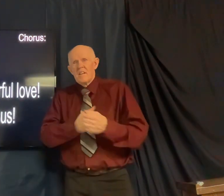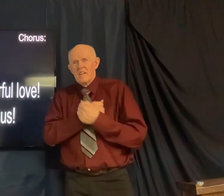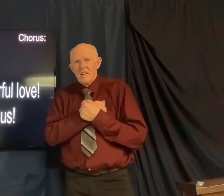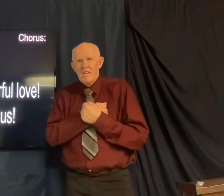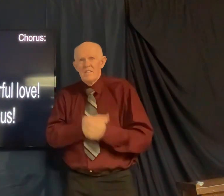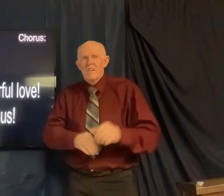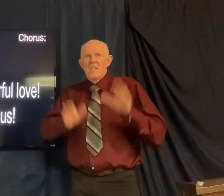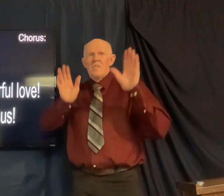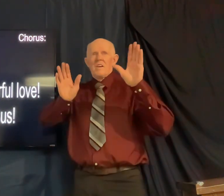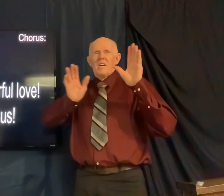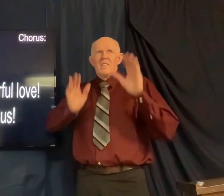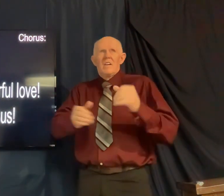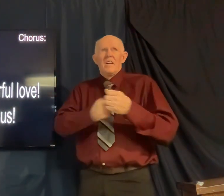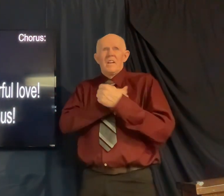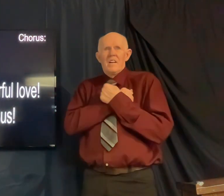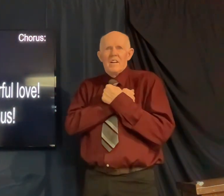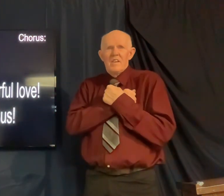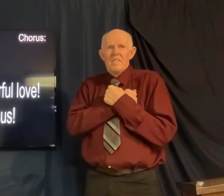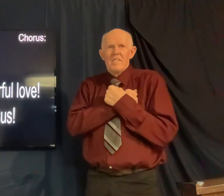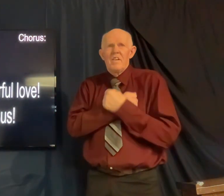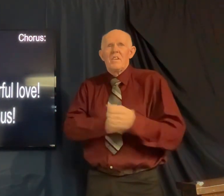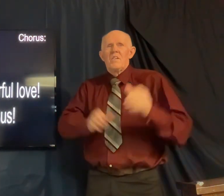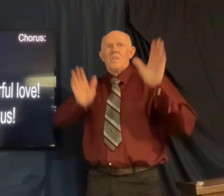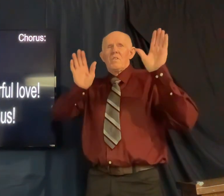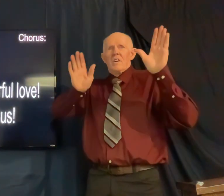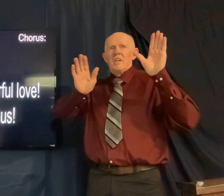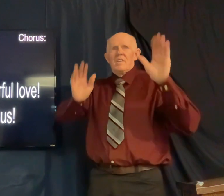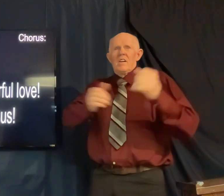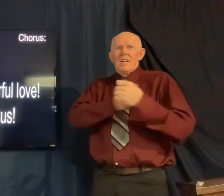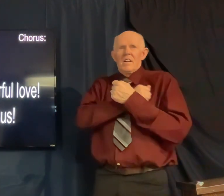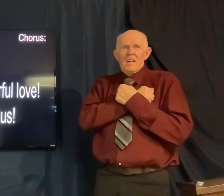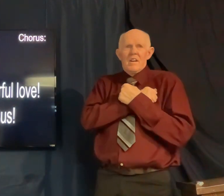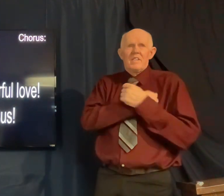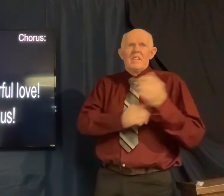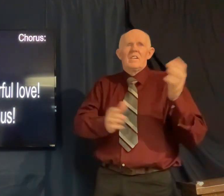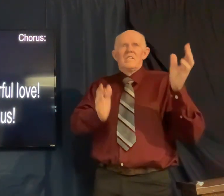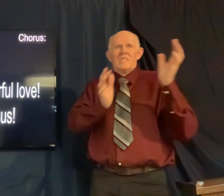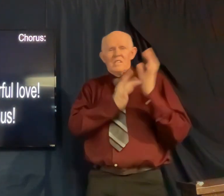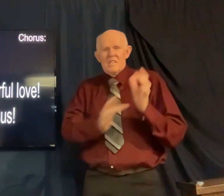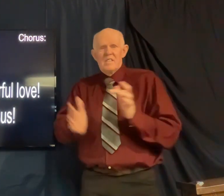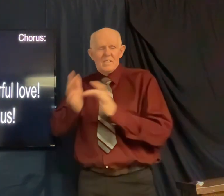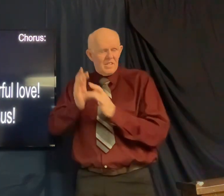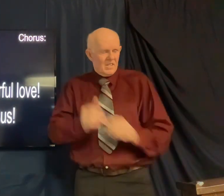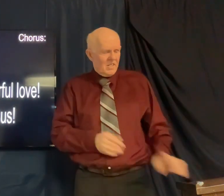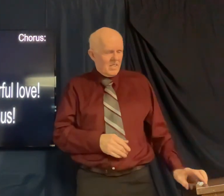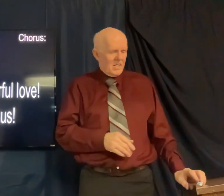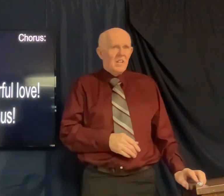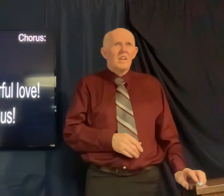Wonderful love, wonderful love, wonderful love of Jesus.